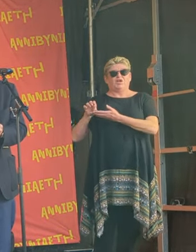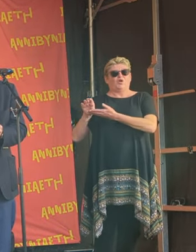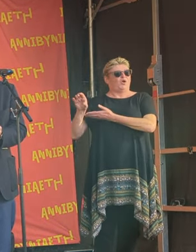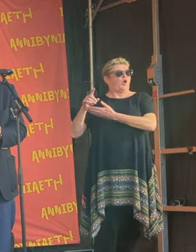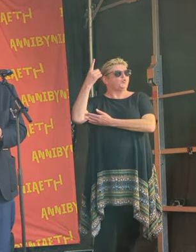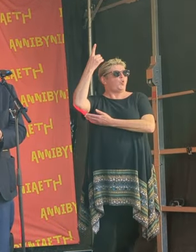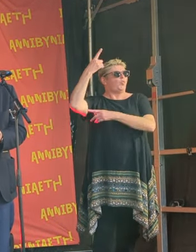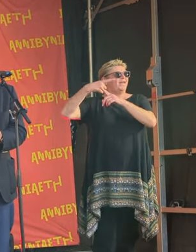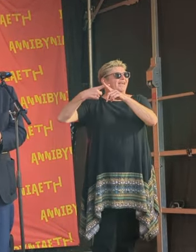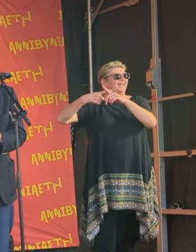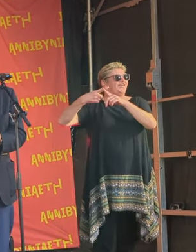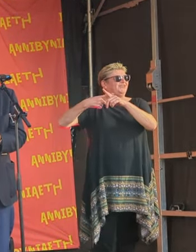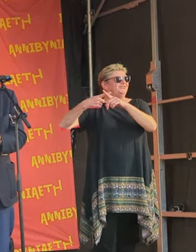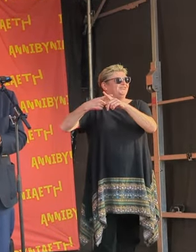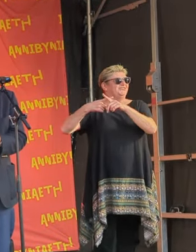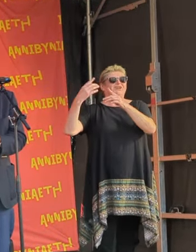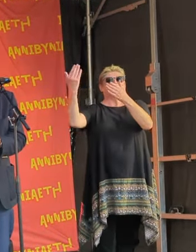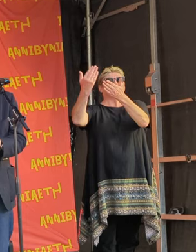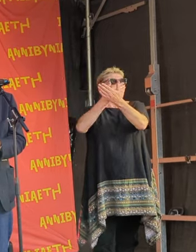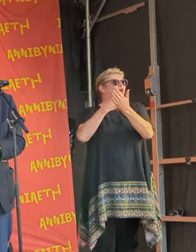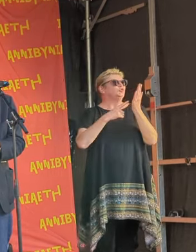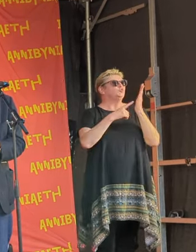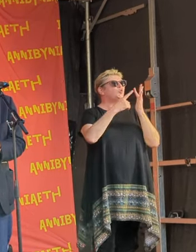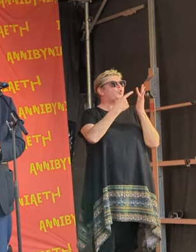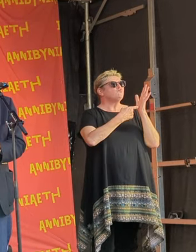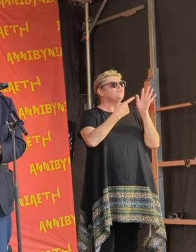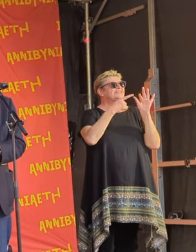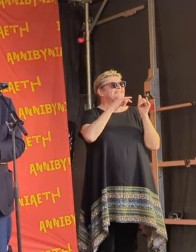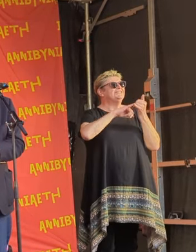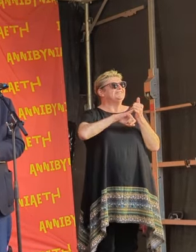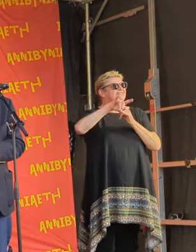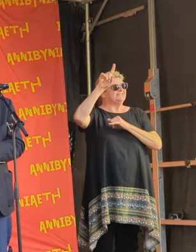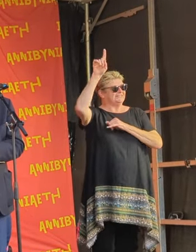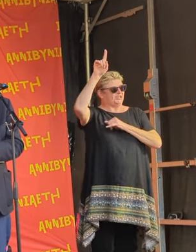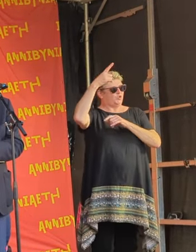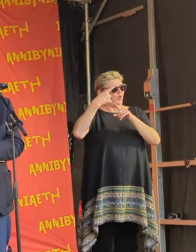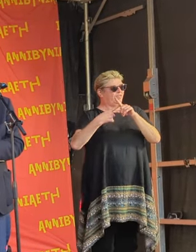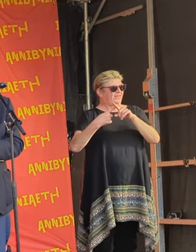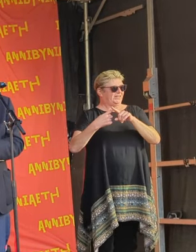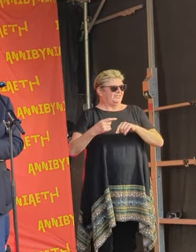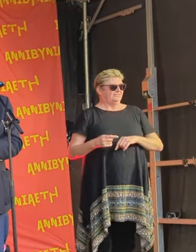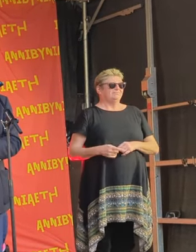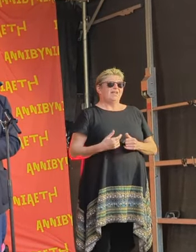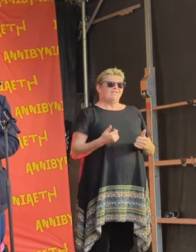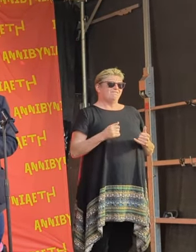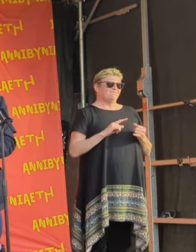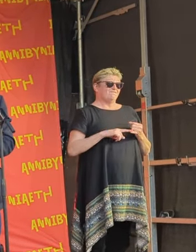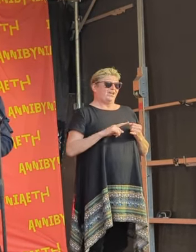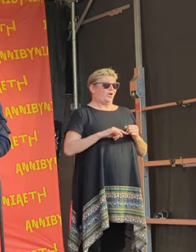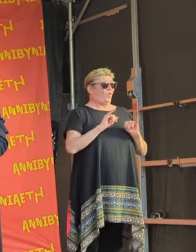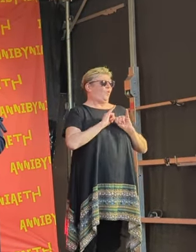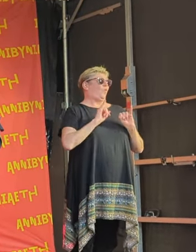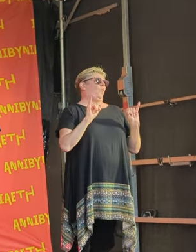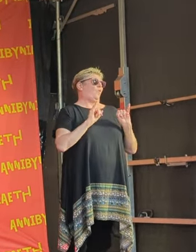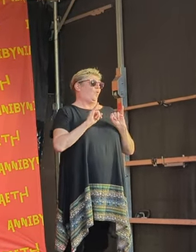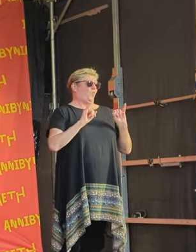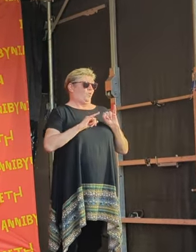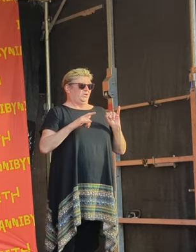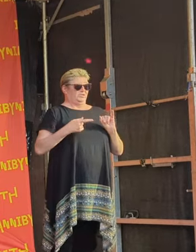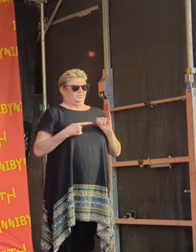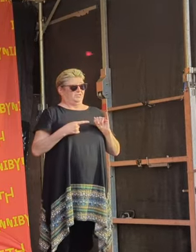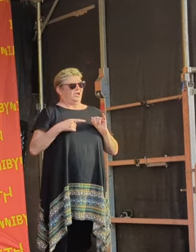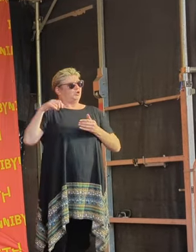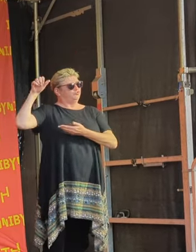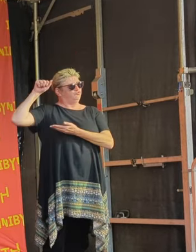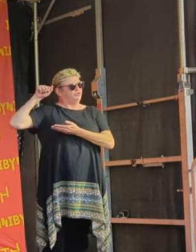England projects to rescue Tory MPs. And finally, there was that disgraceful Treasury